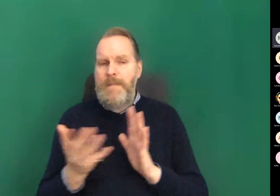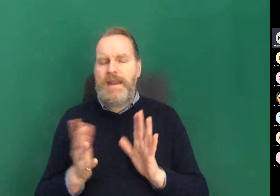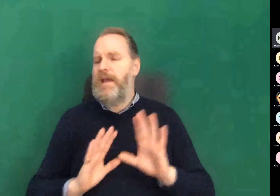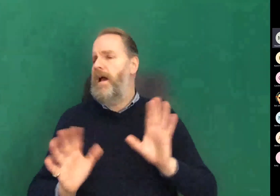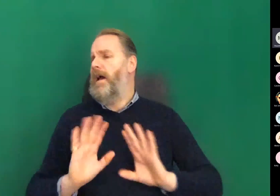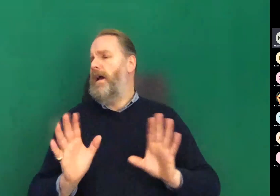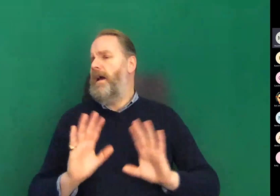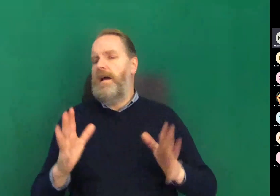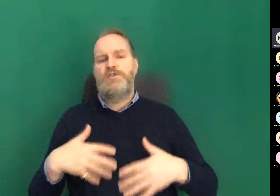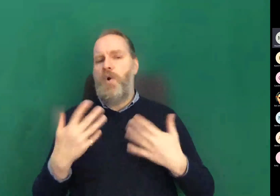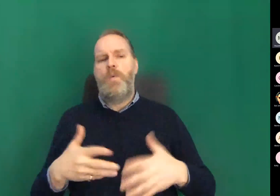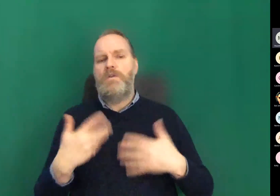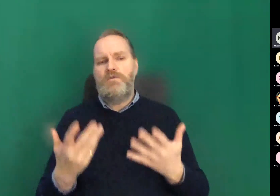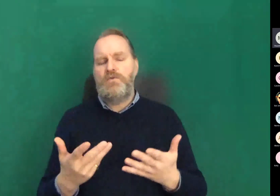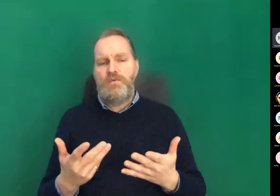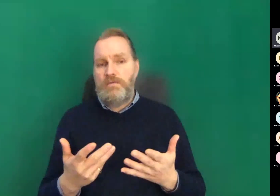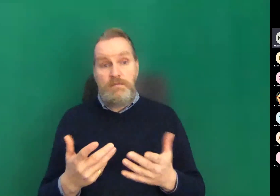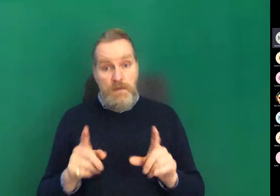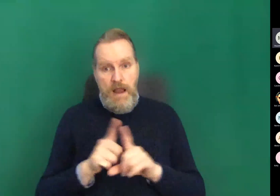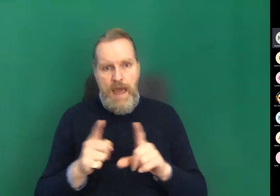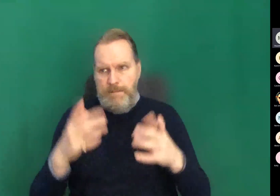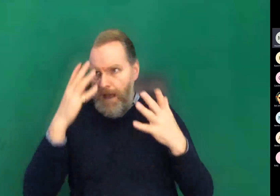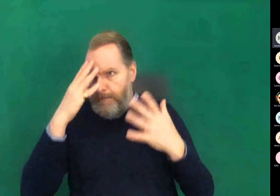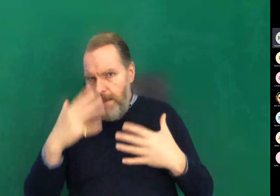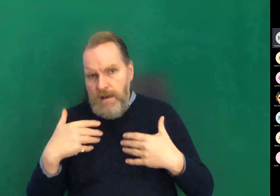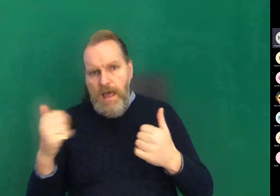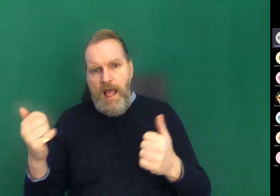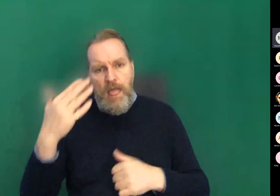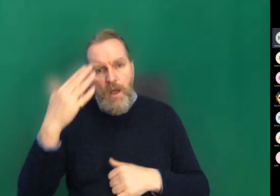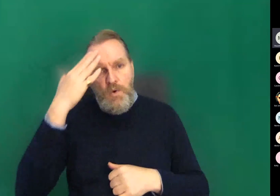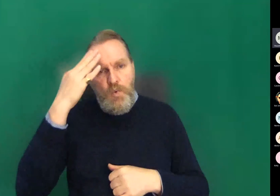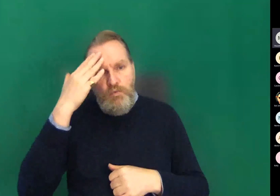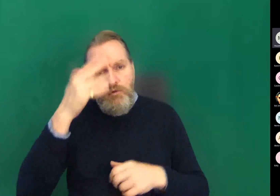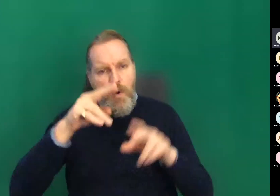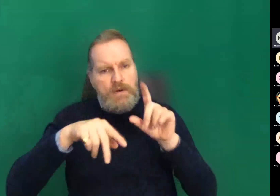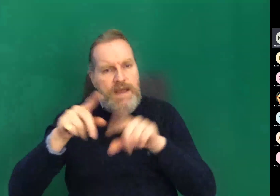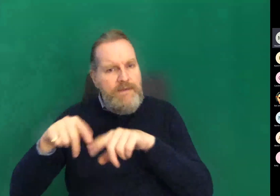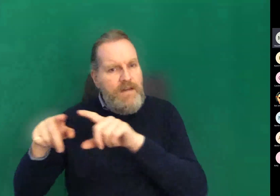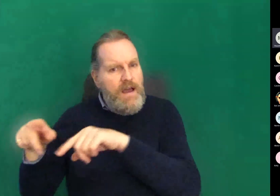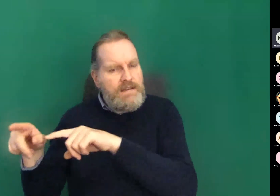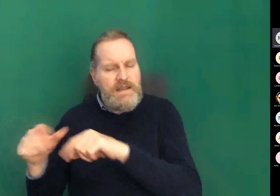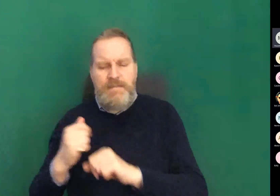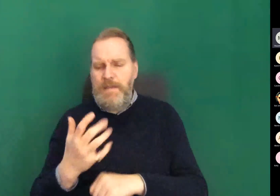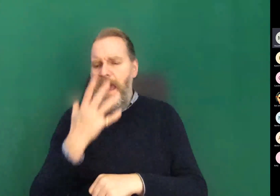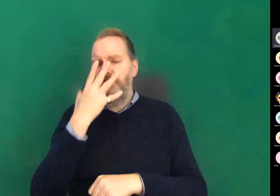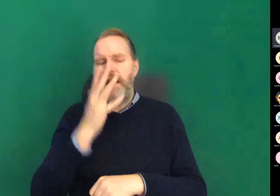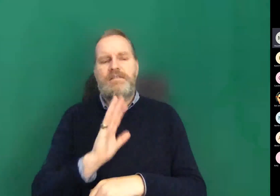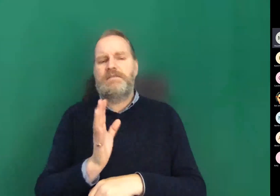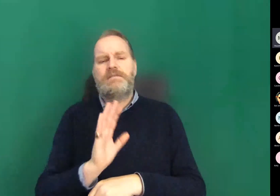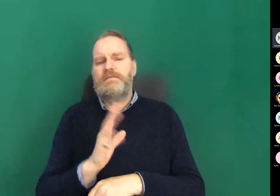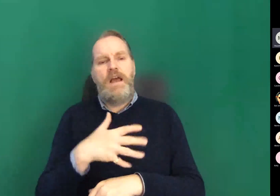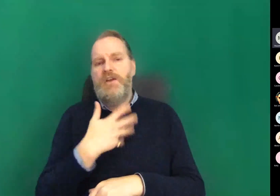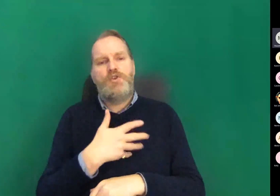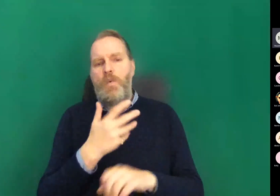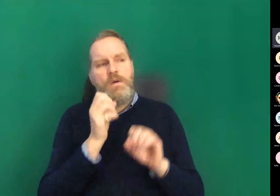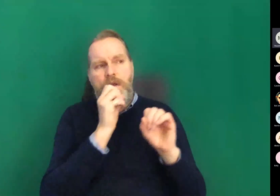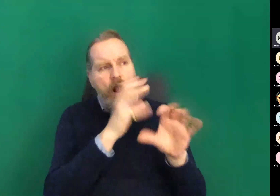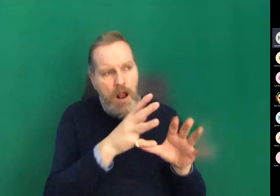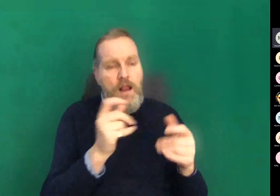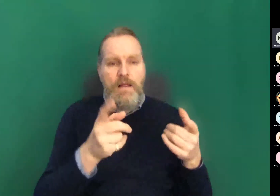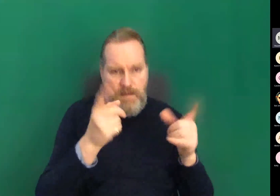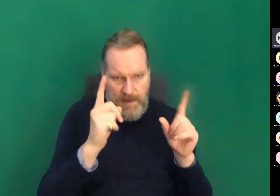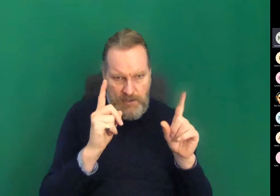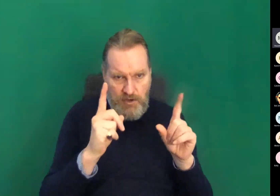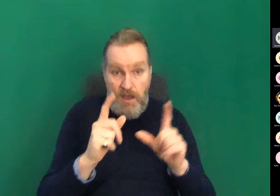in the case of mental health or neurodiverse conditions, may even be embarrassed about talking about the way it affects them. But